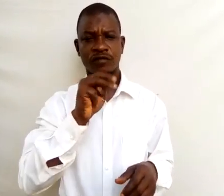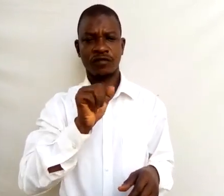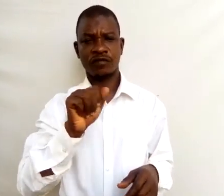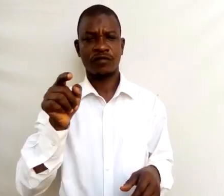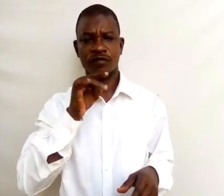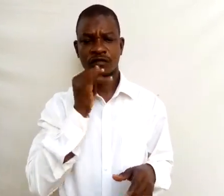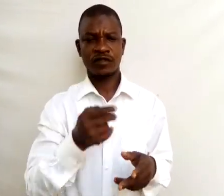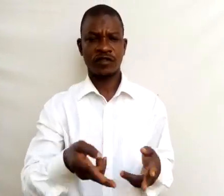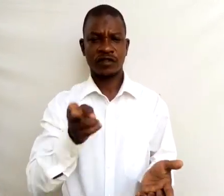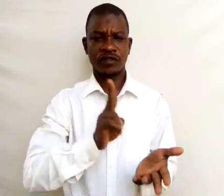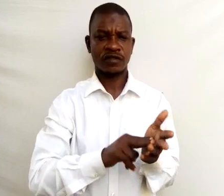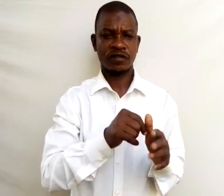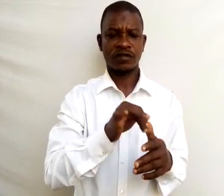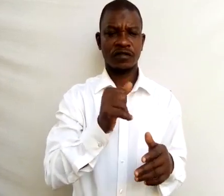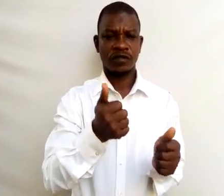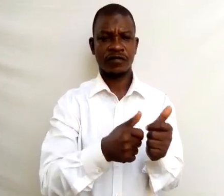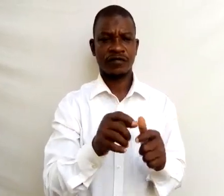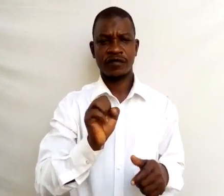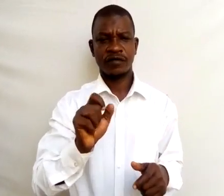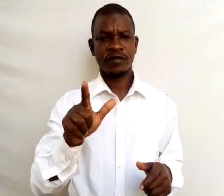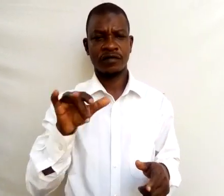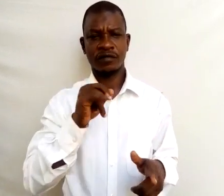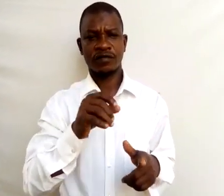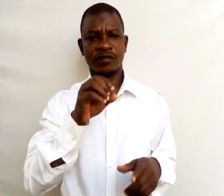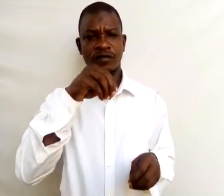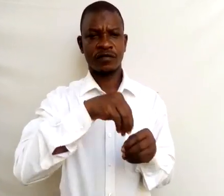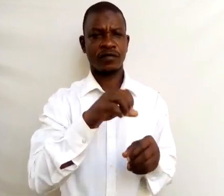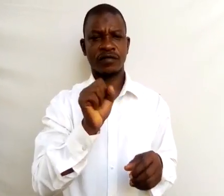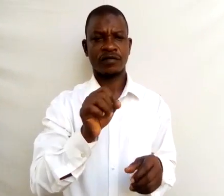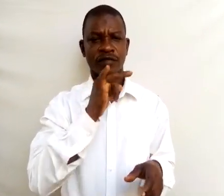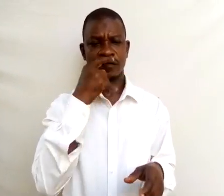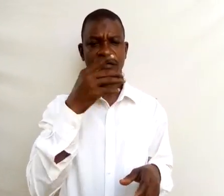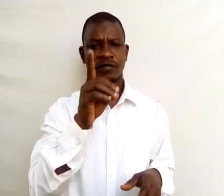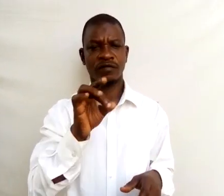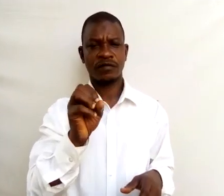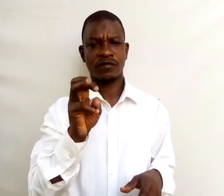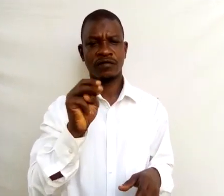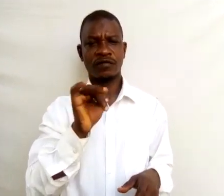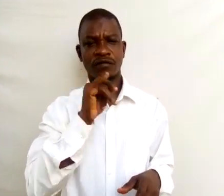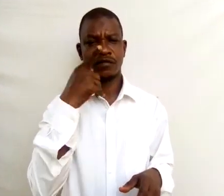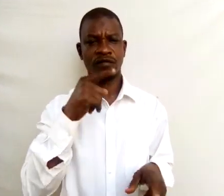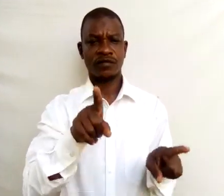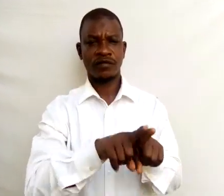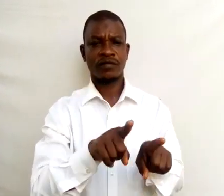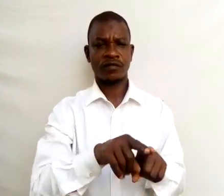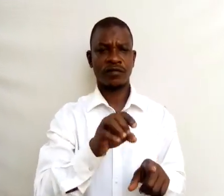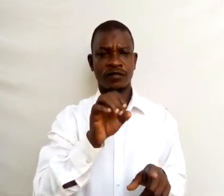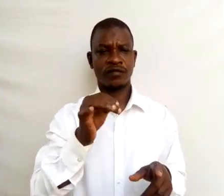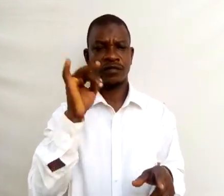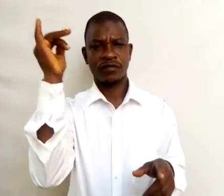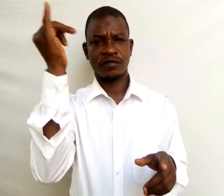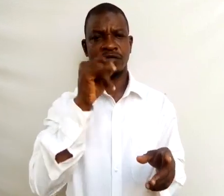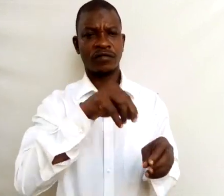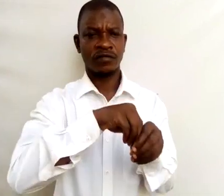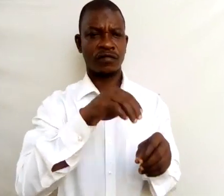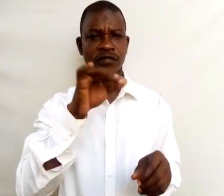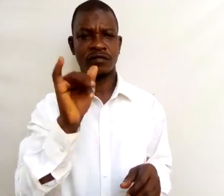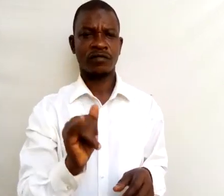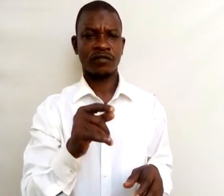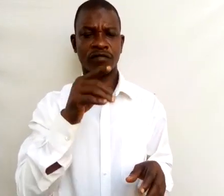assigns every element in X, the domain, the same image in Y, the